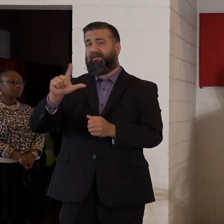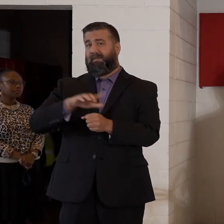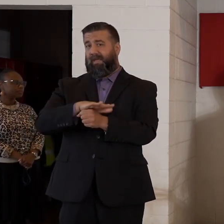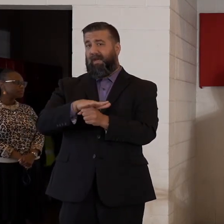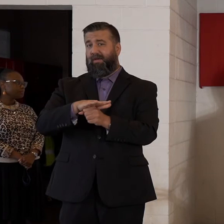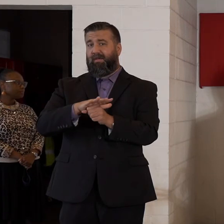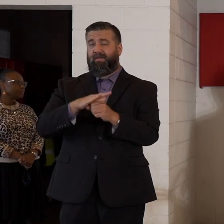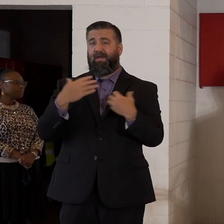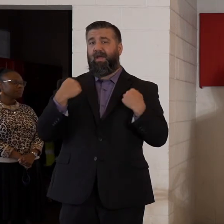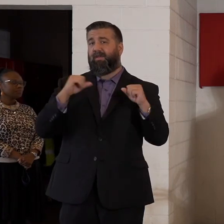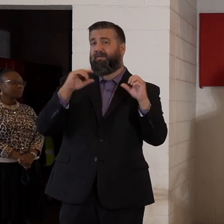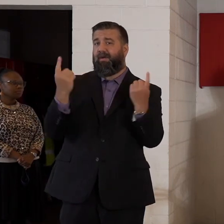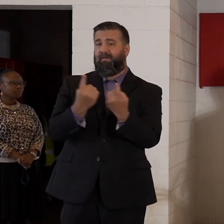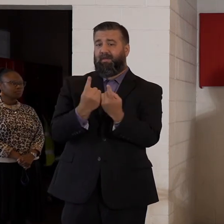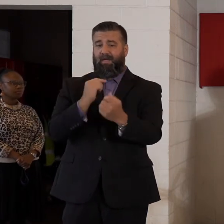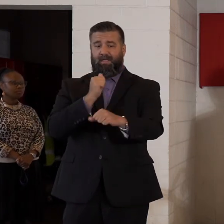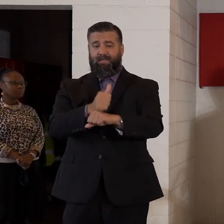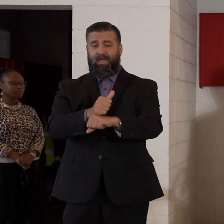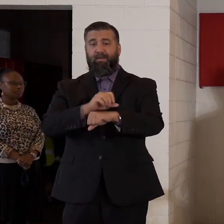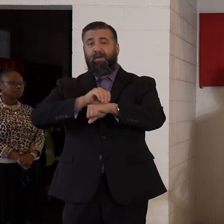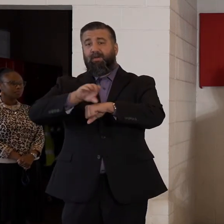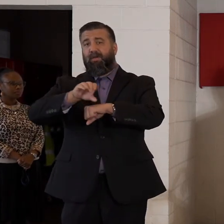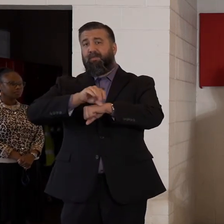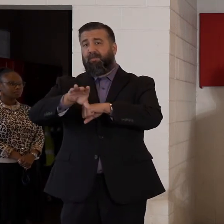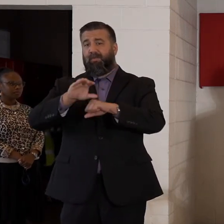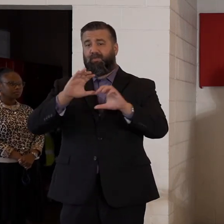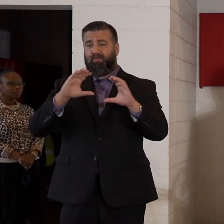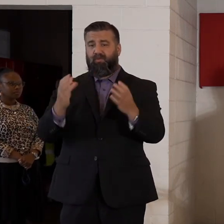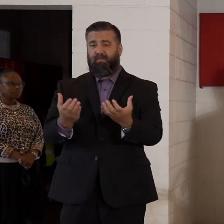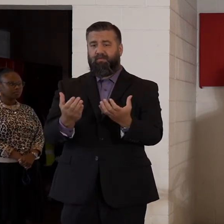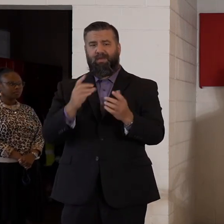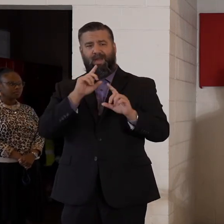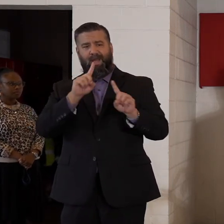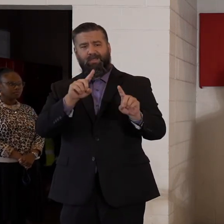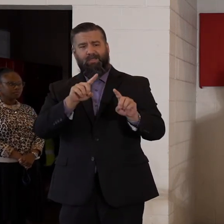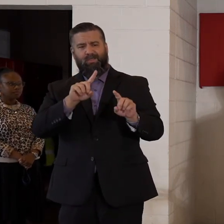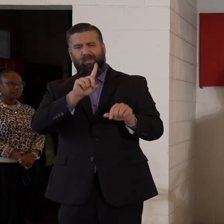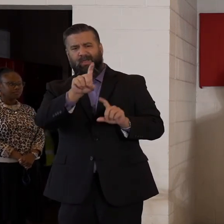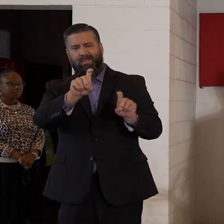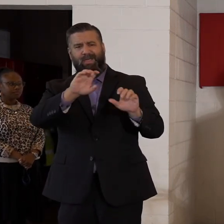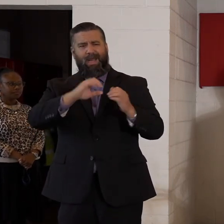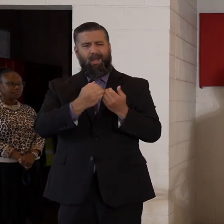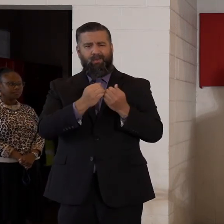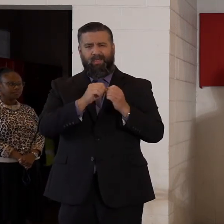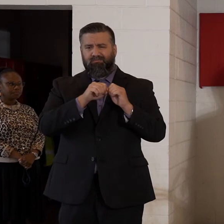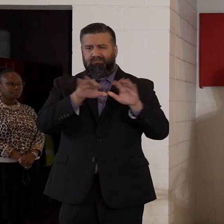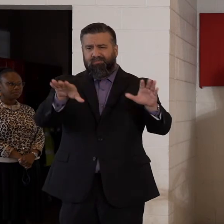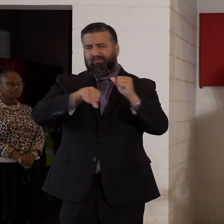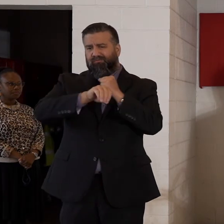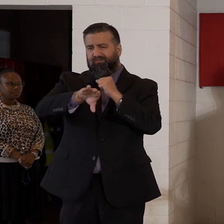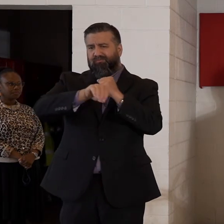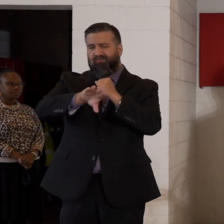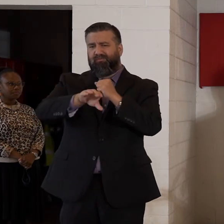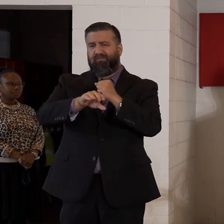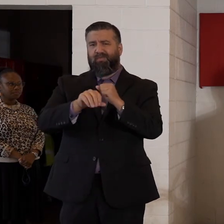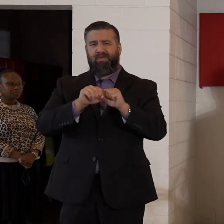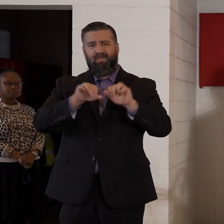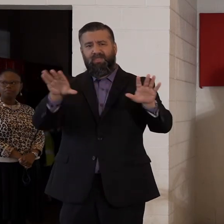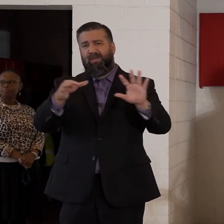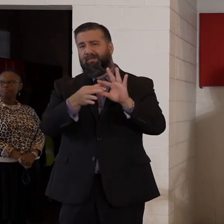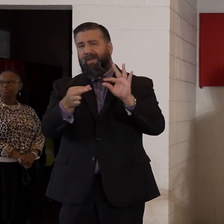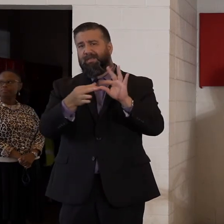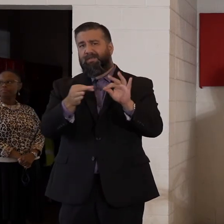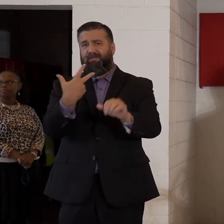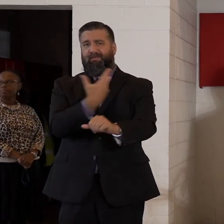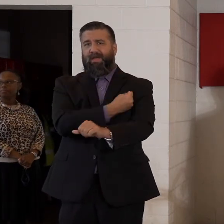a community advisory group to answer the question, how do we get the word out in the community, and how do we spread the message that vaccines